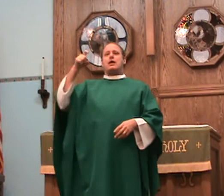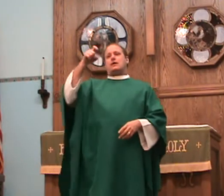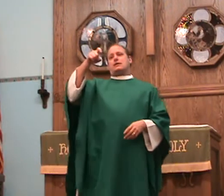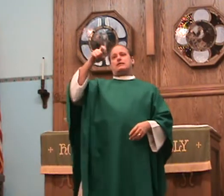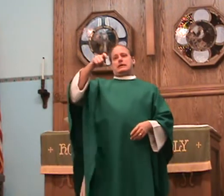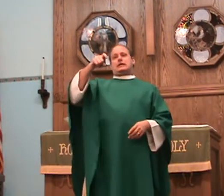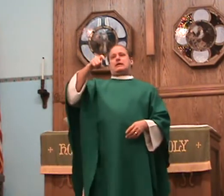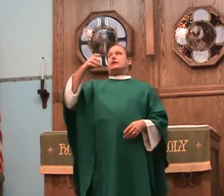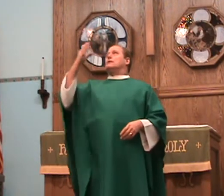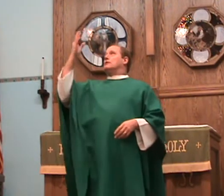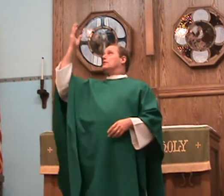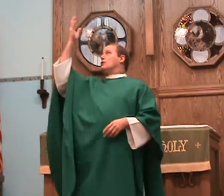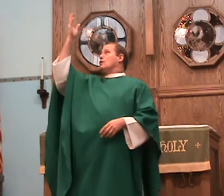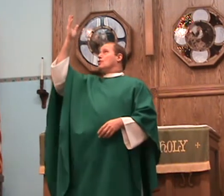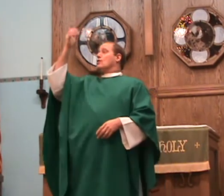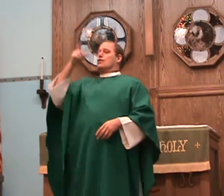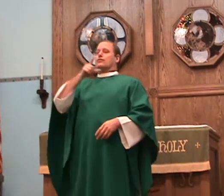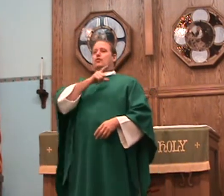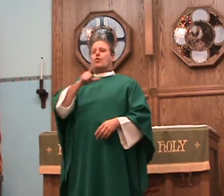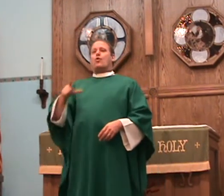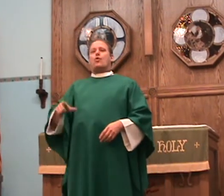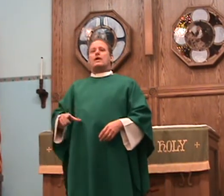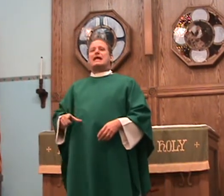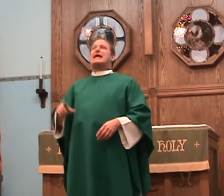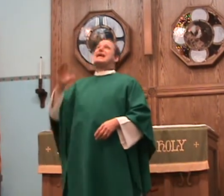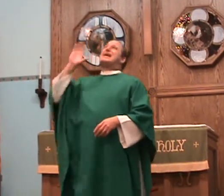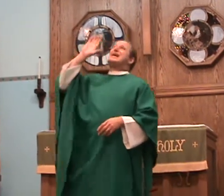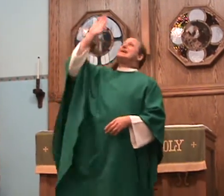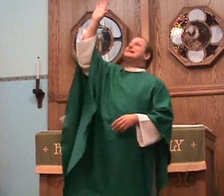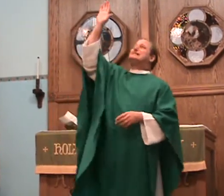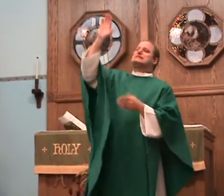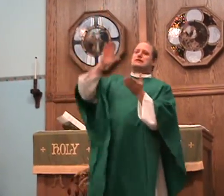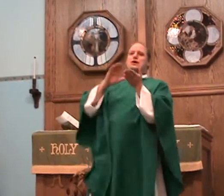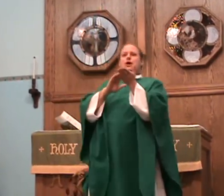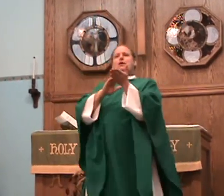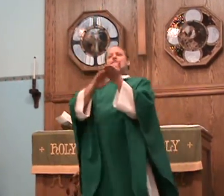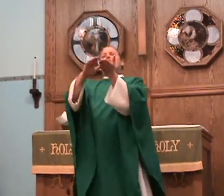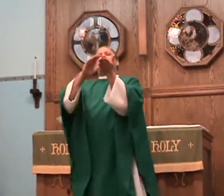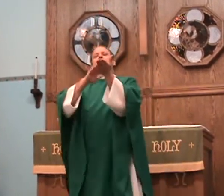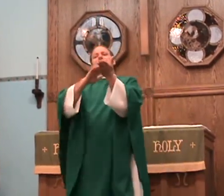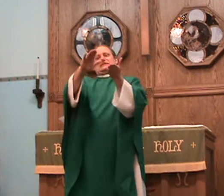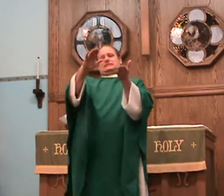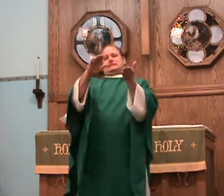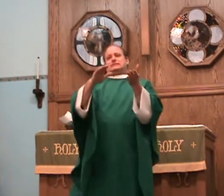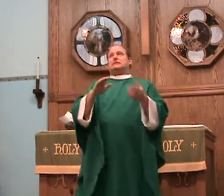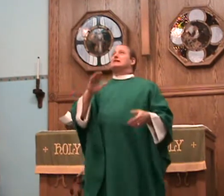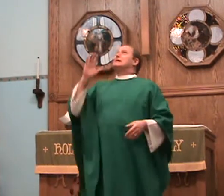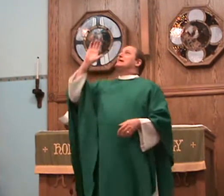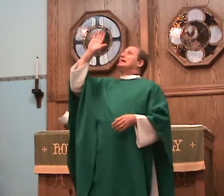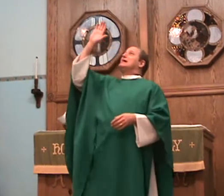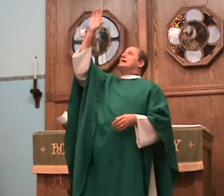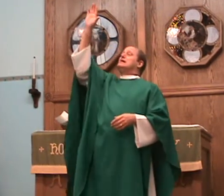they need the Lord. His forgiveness,